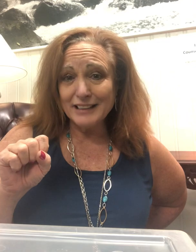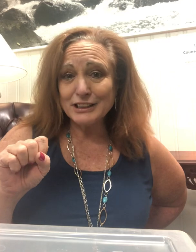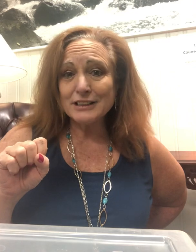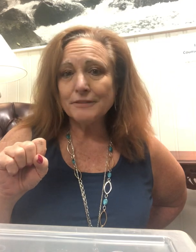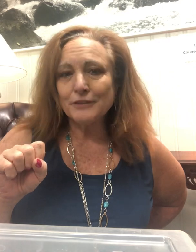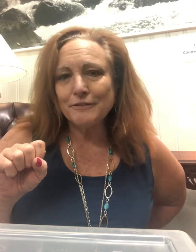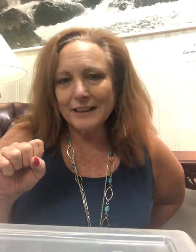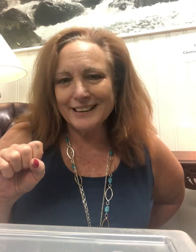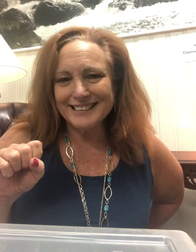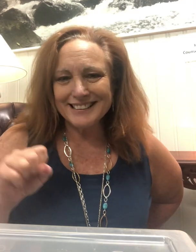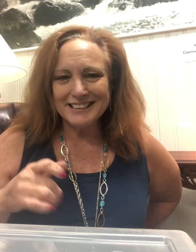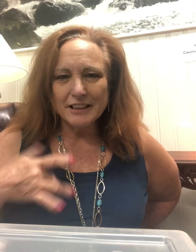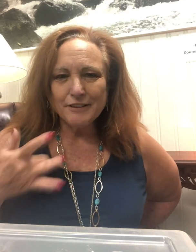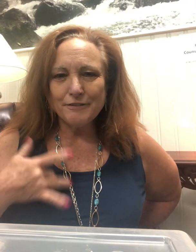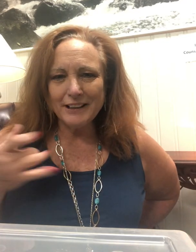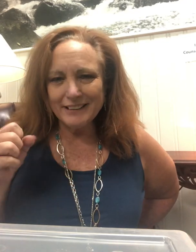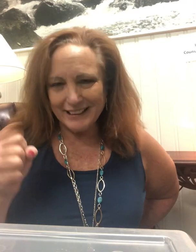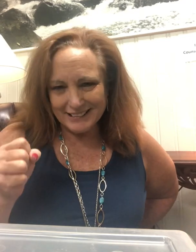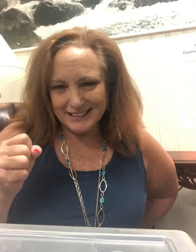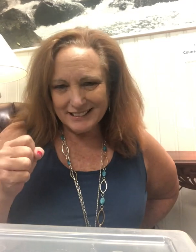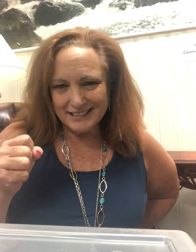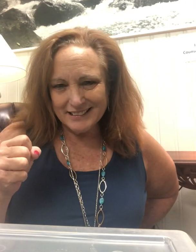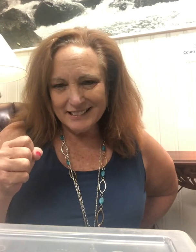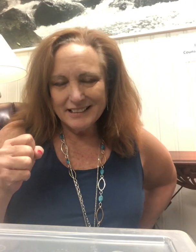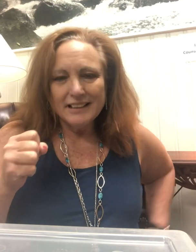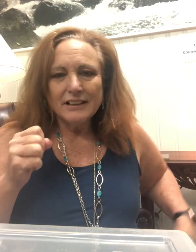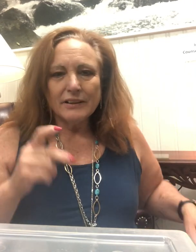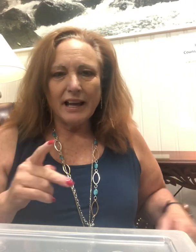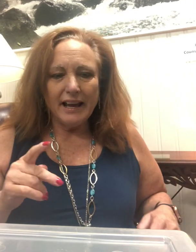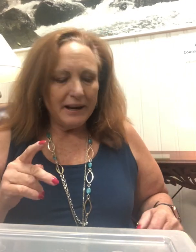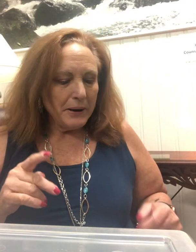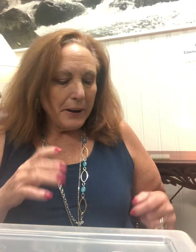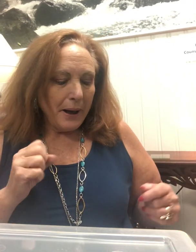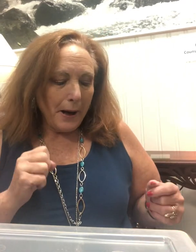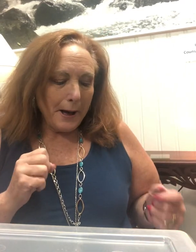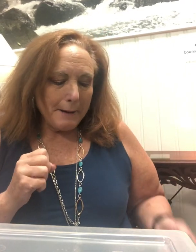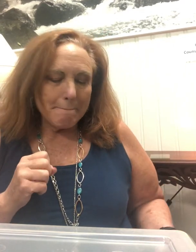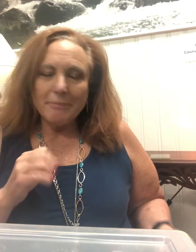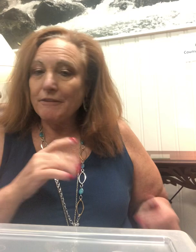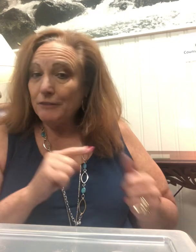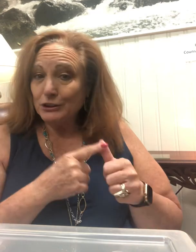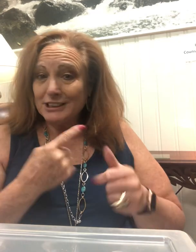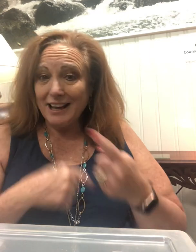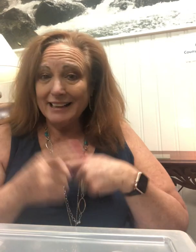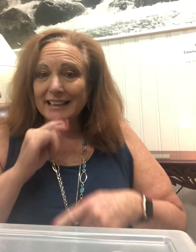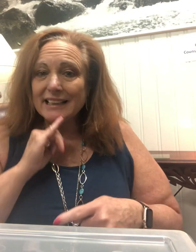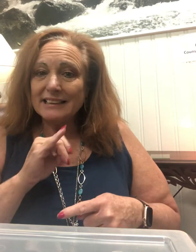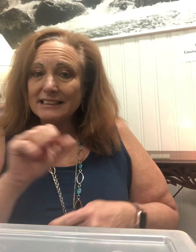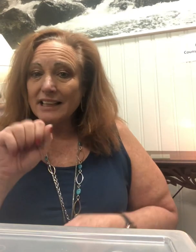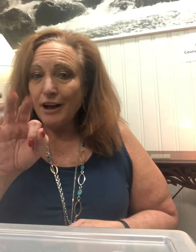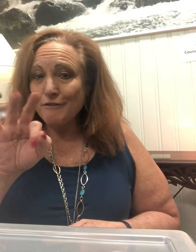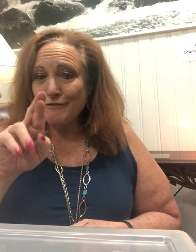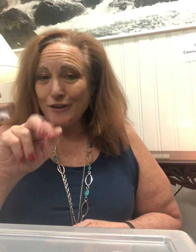S for feelings, feelings. Okay, the first sign is